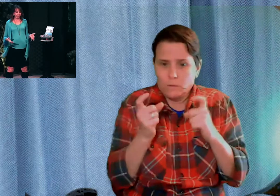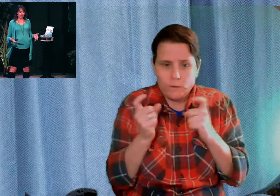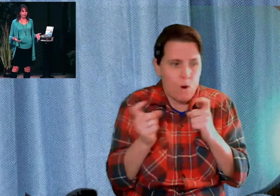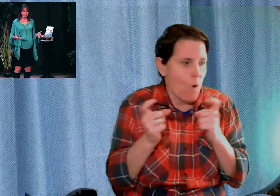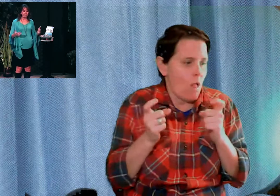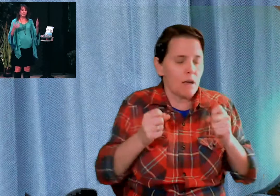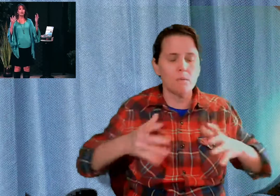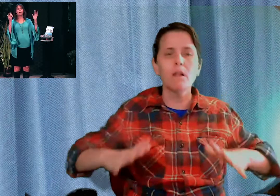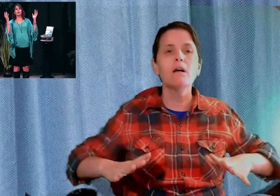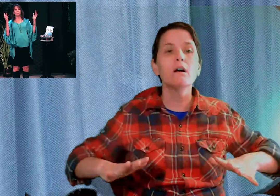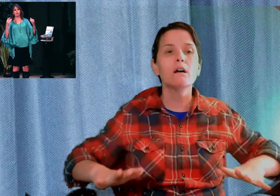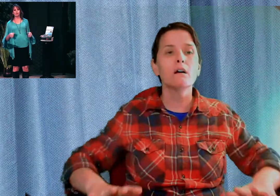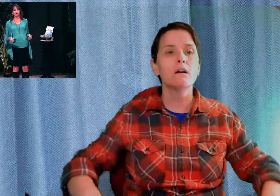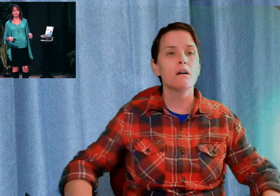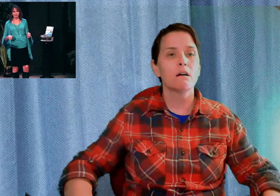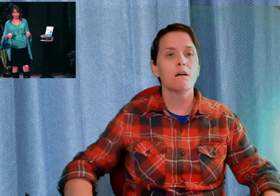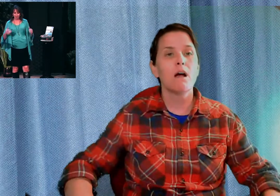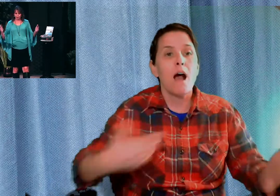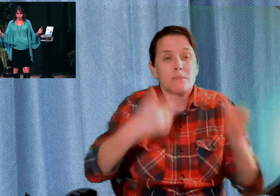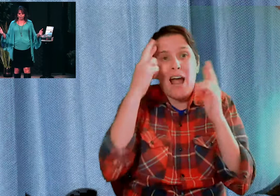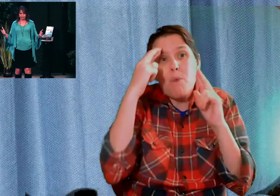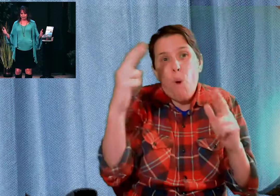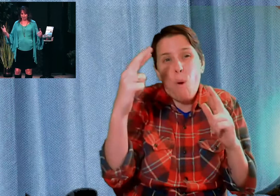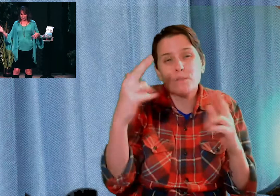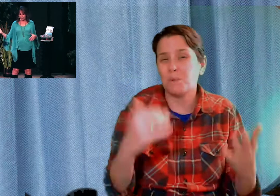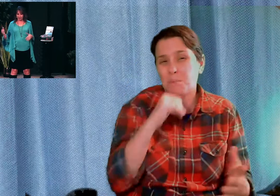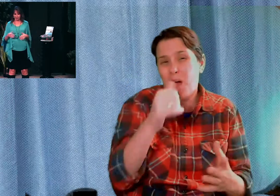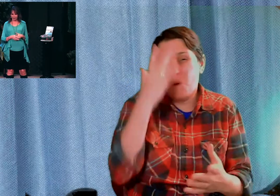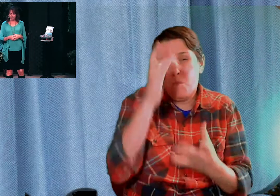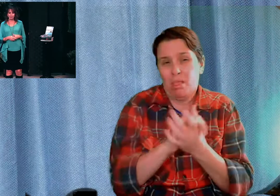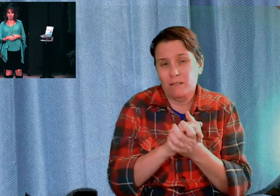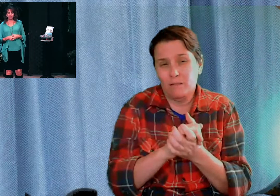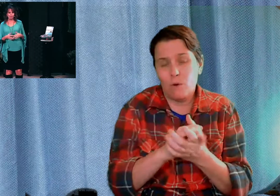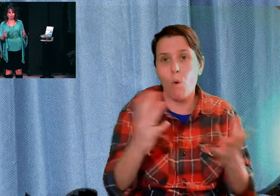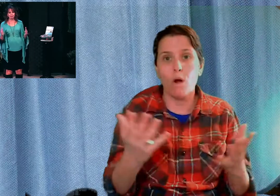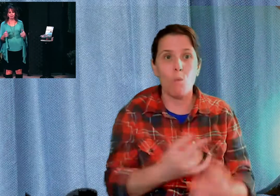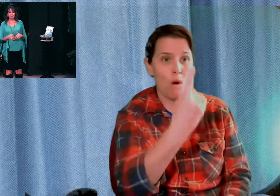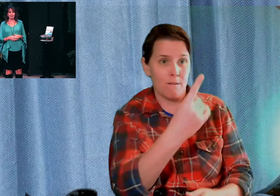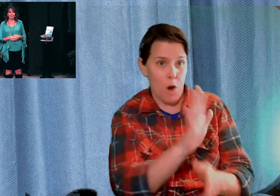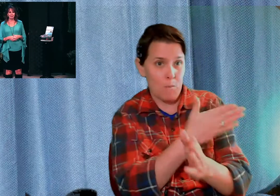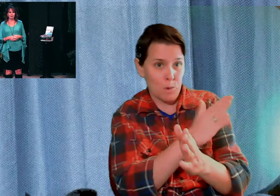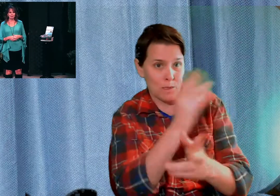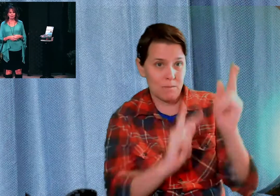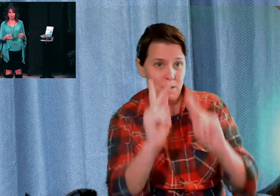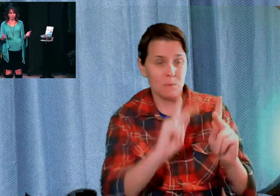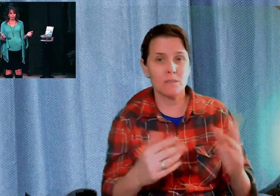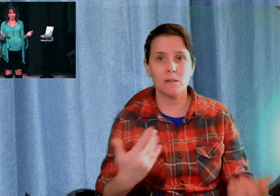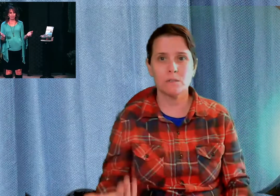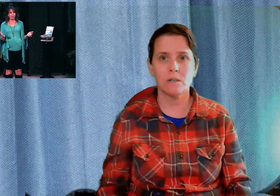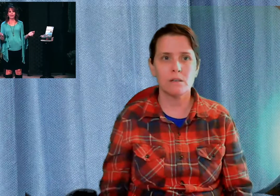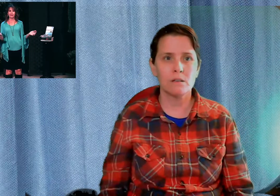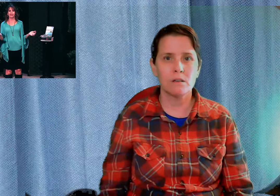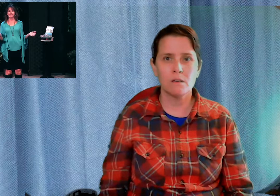for you. You might be going, oh, I hope so, but I don't believe it. Or you might go like one of our music people when we were praying in this morning. He said, well, what